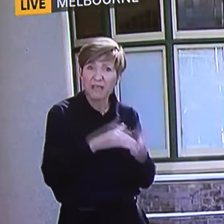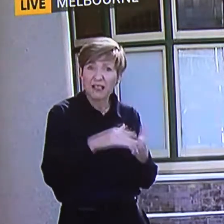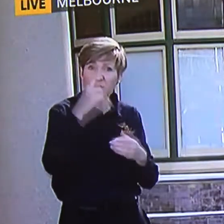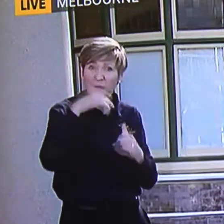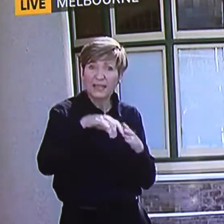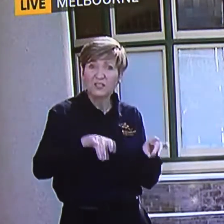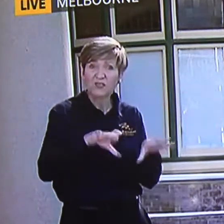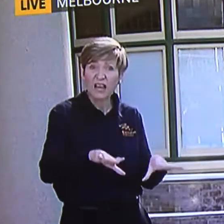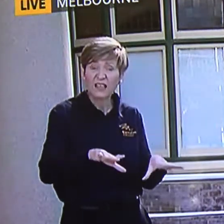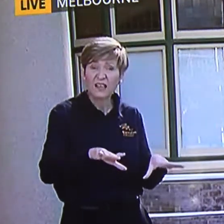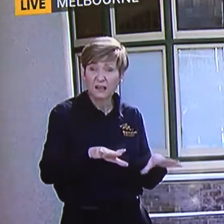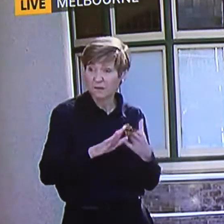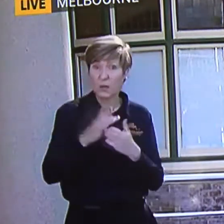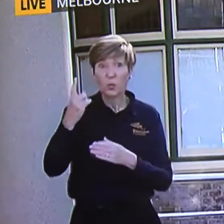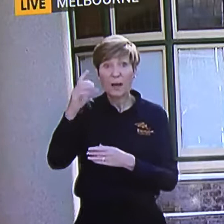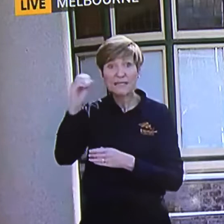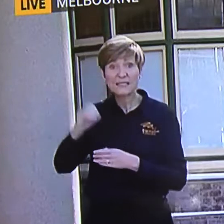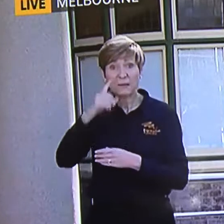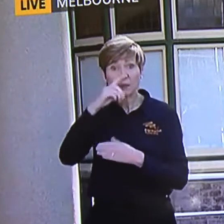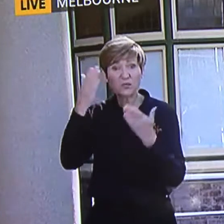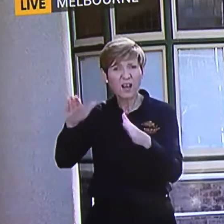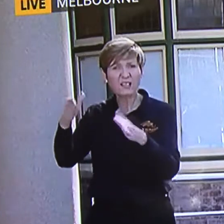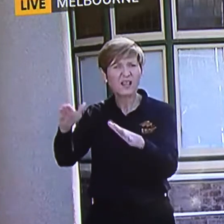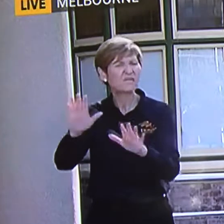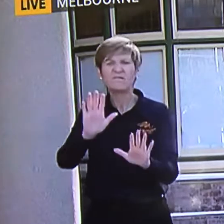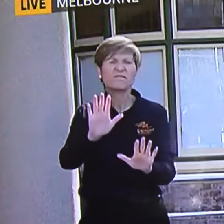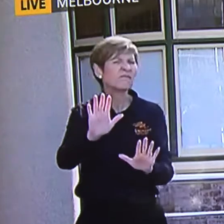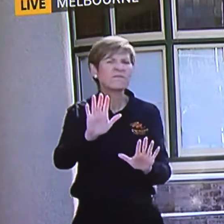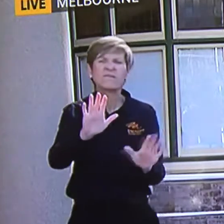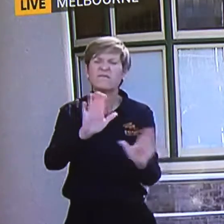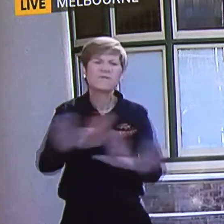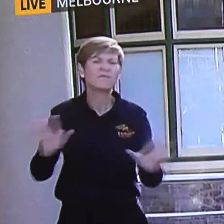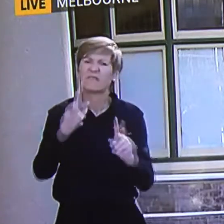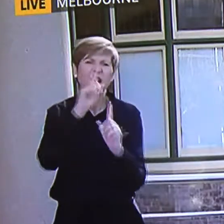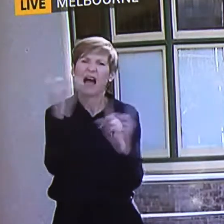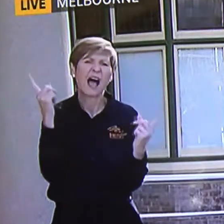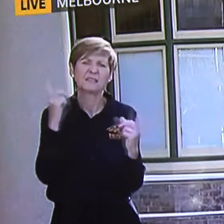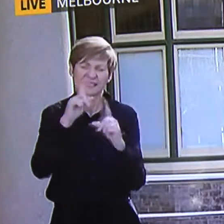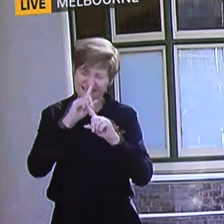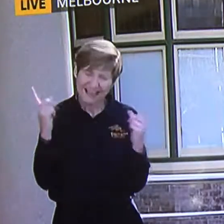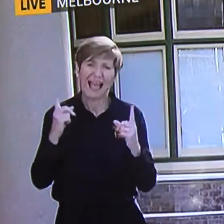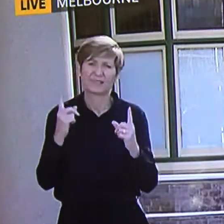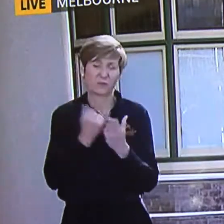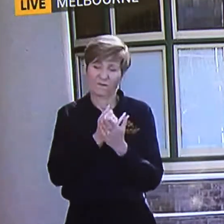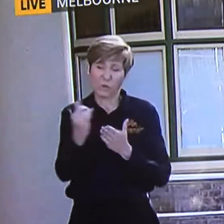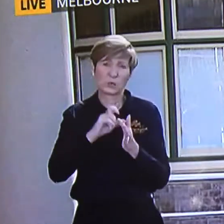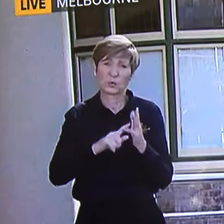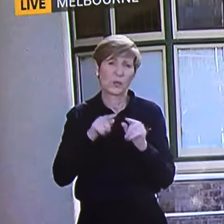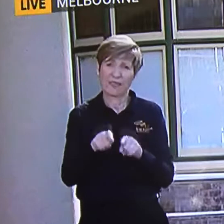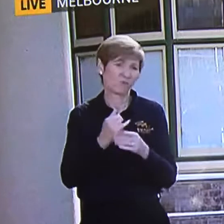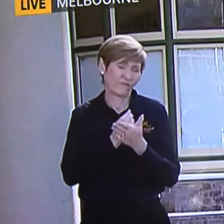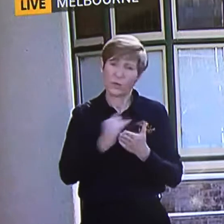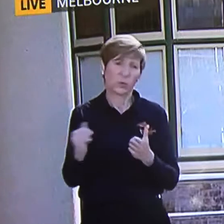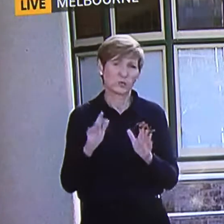if there were a 1% loss of life, that would be an unthinkable strategy and one we reject. At the same